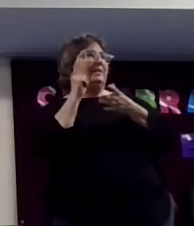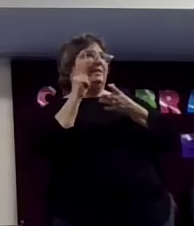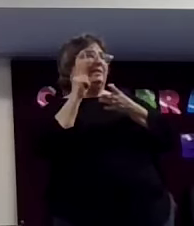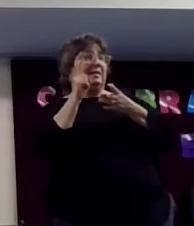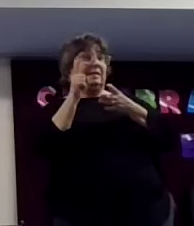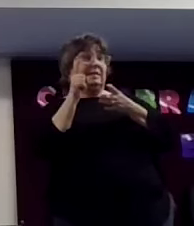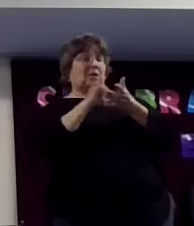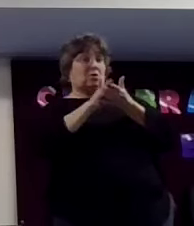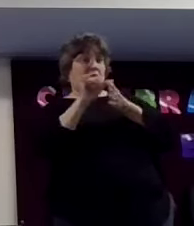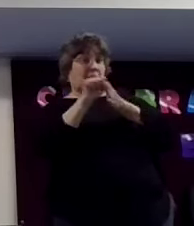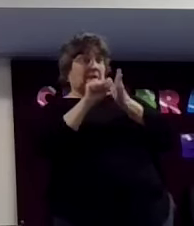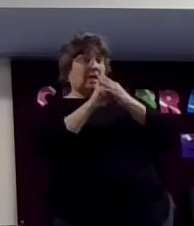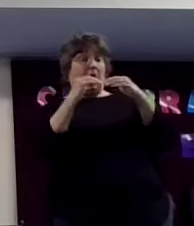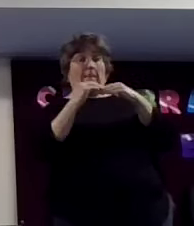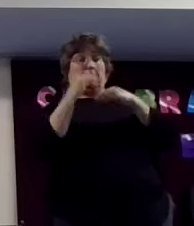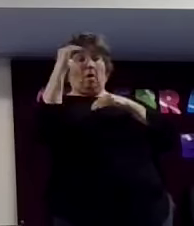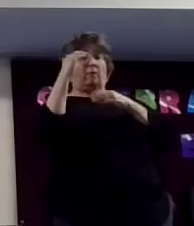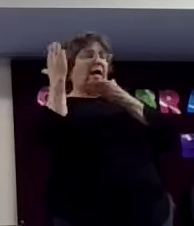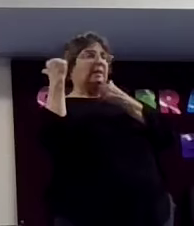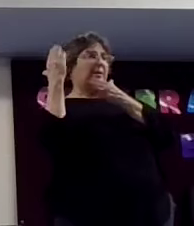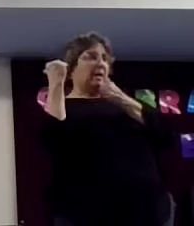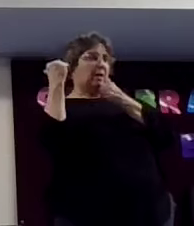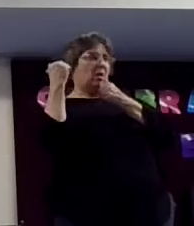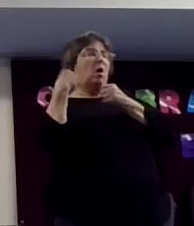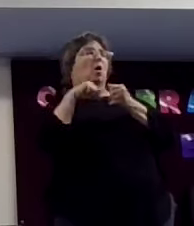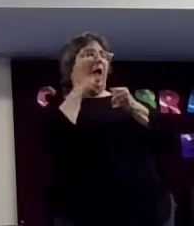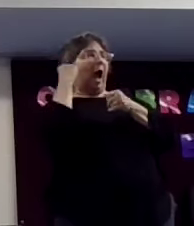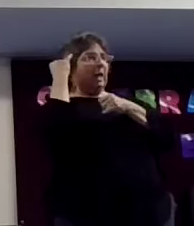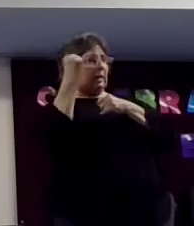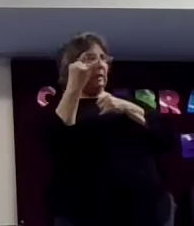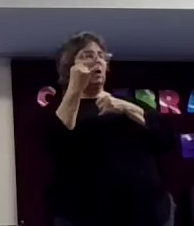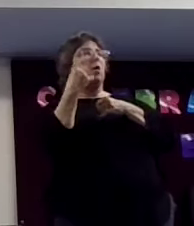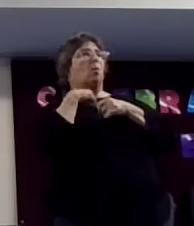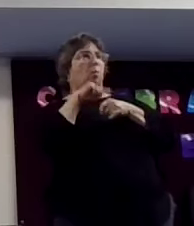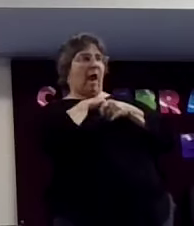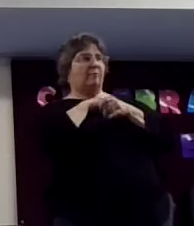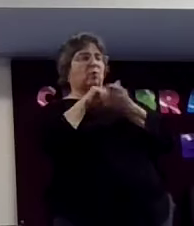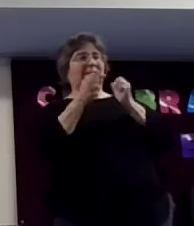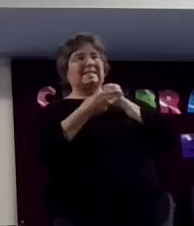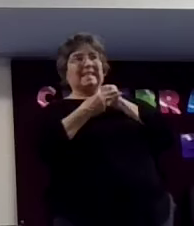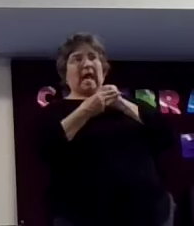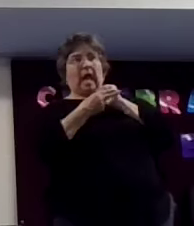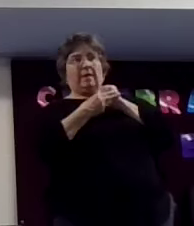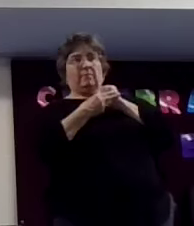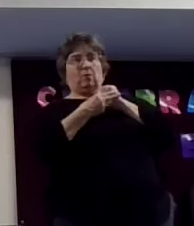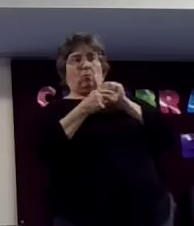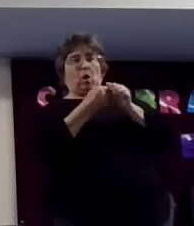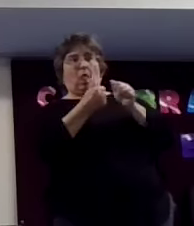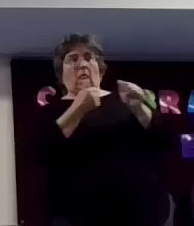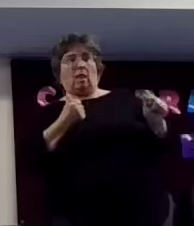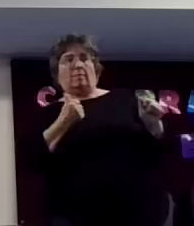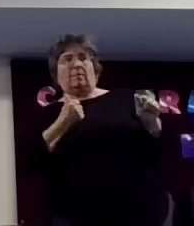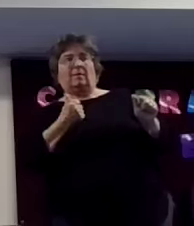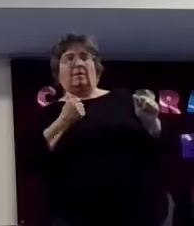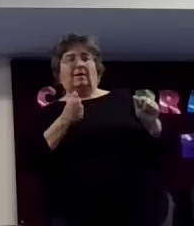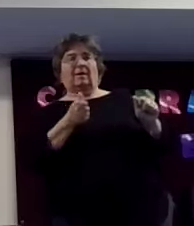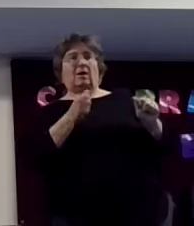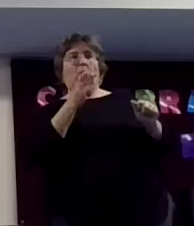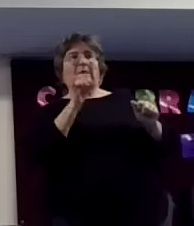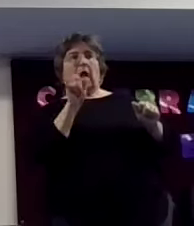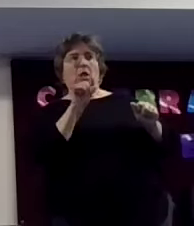coming into New York State are above what was anticipated. So this idea that, you know, we have to start saving because we're going to slip into